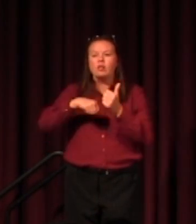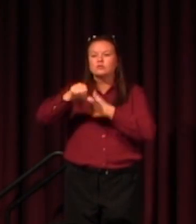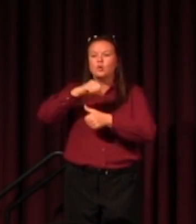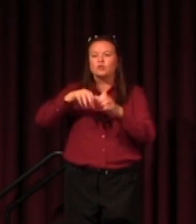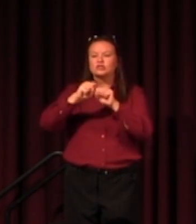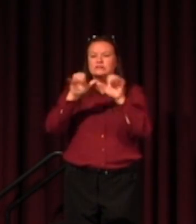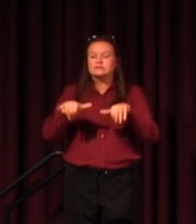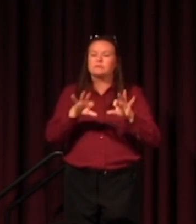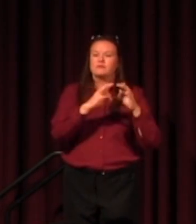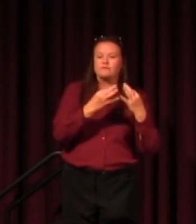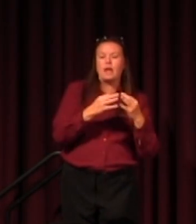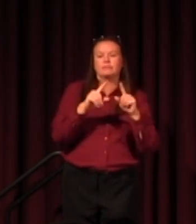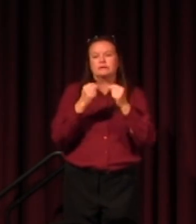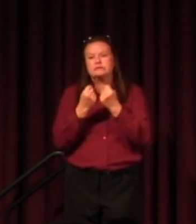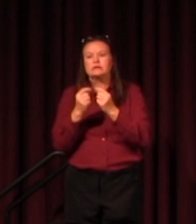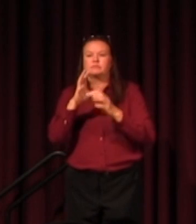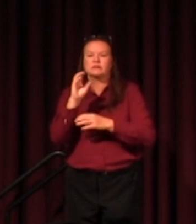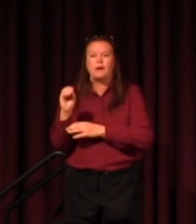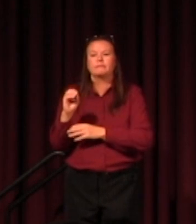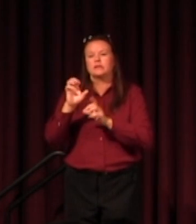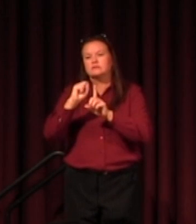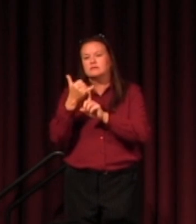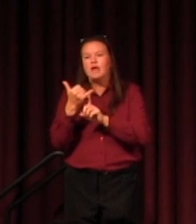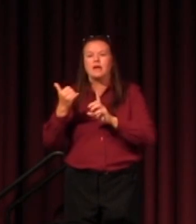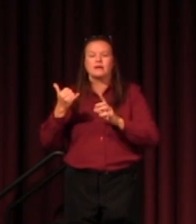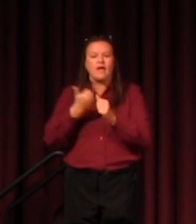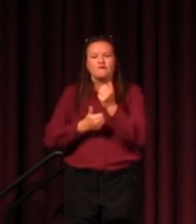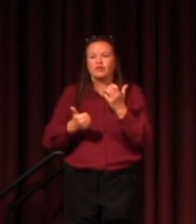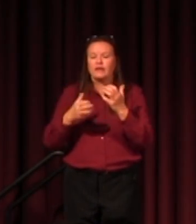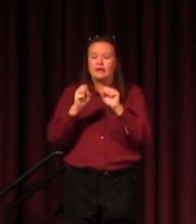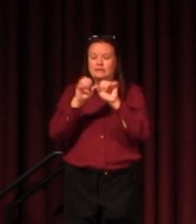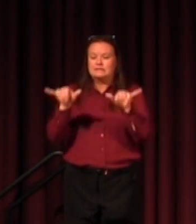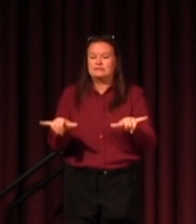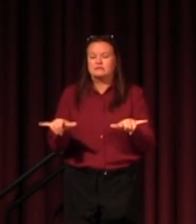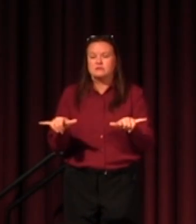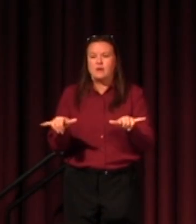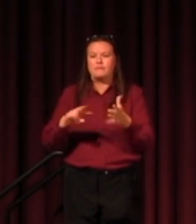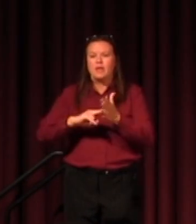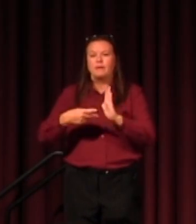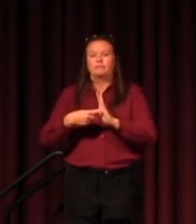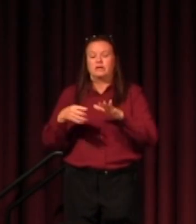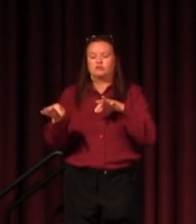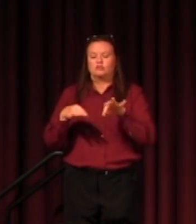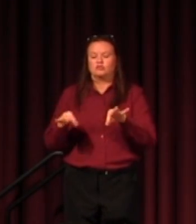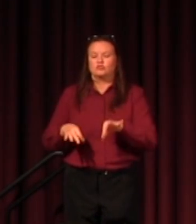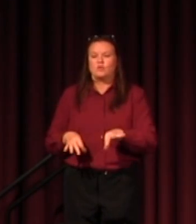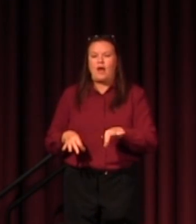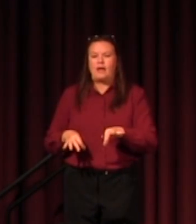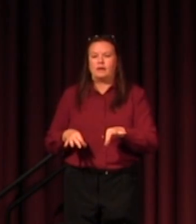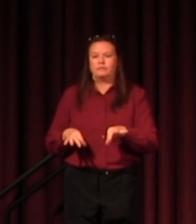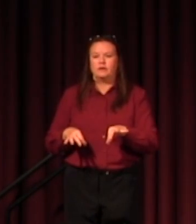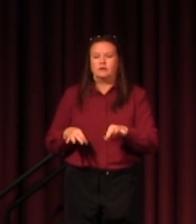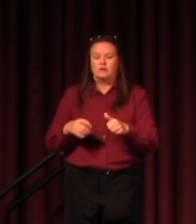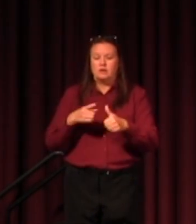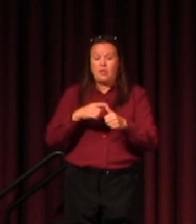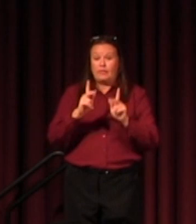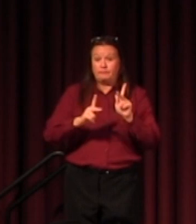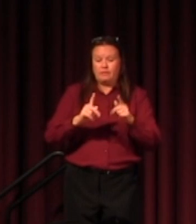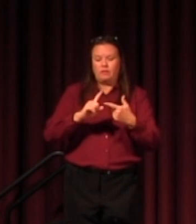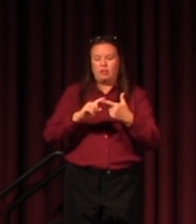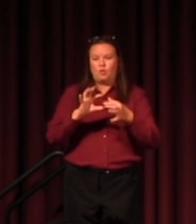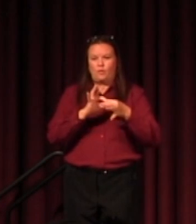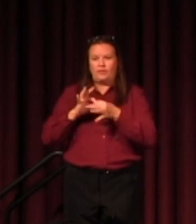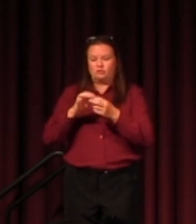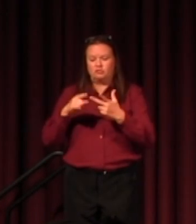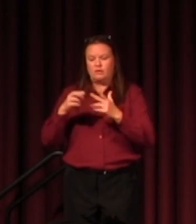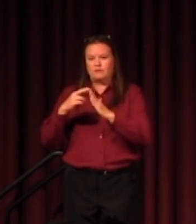applies to companies, it applies to societies. Like, this is, a system is simply a way of describing the people, relationships, and rules that are in